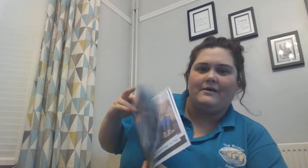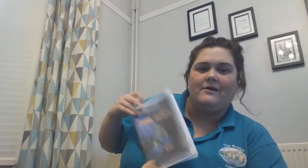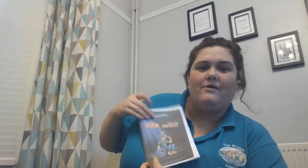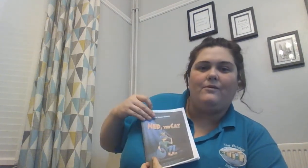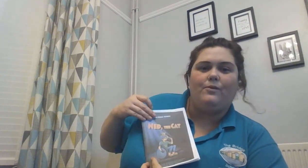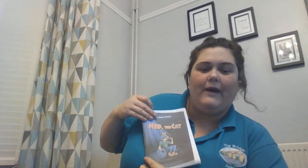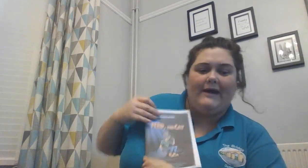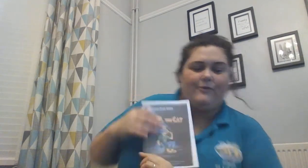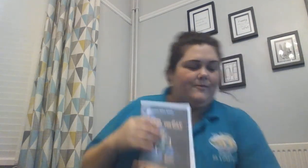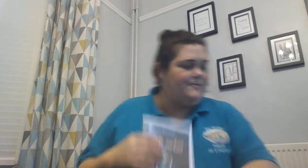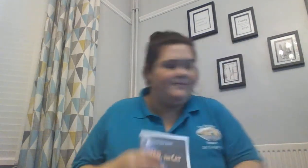Well,